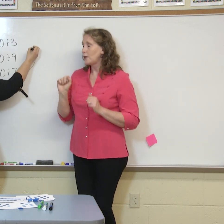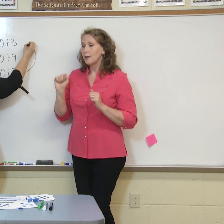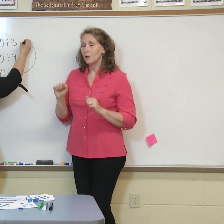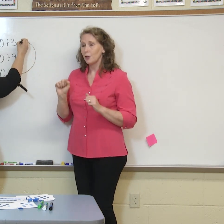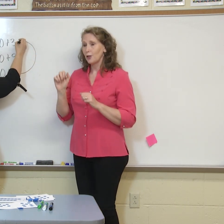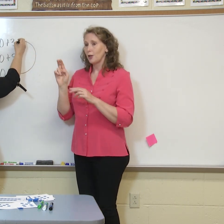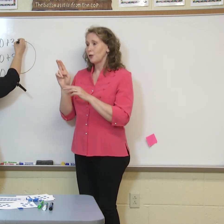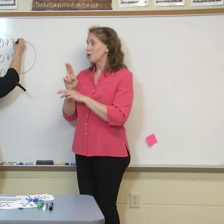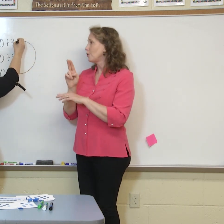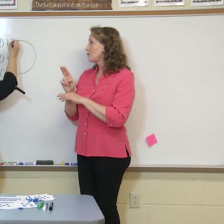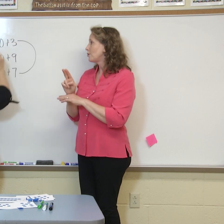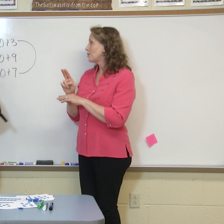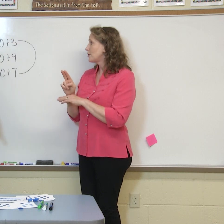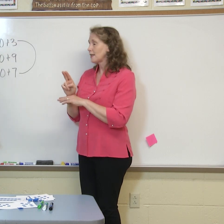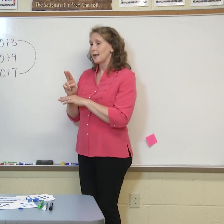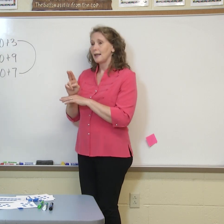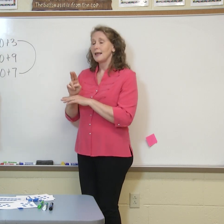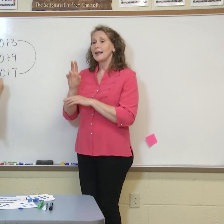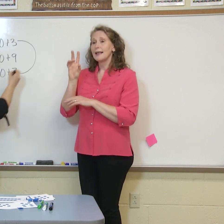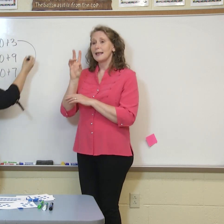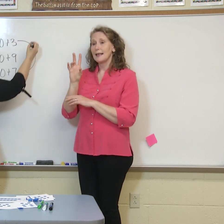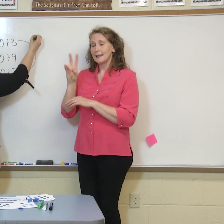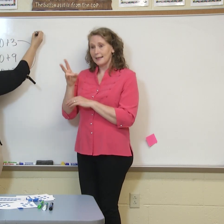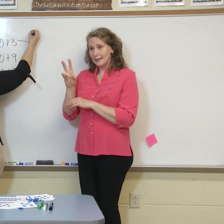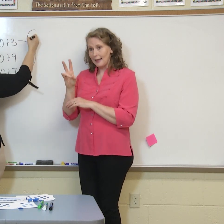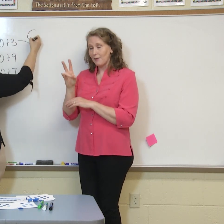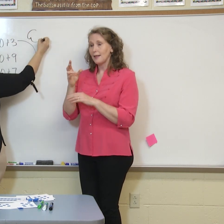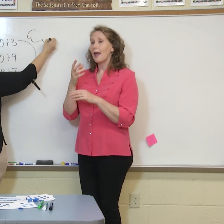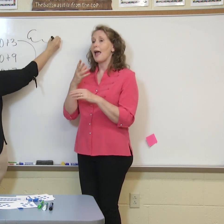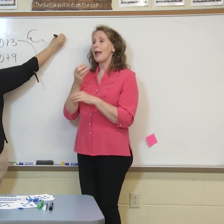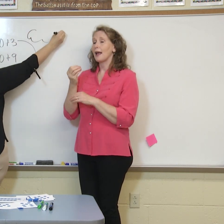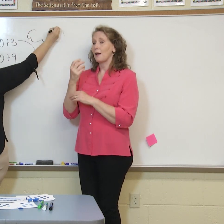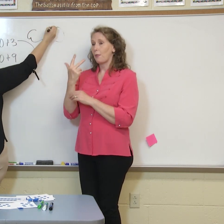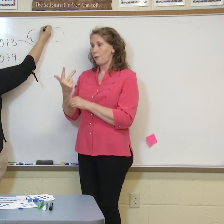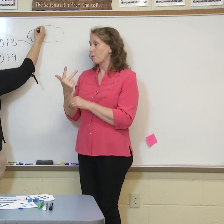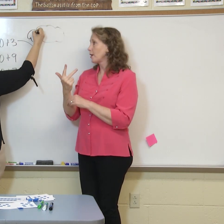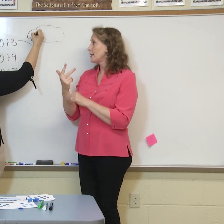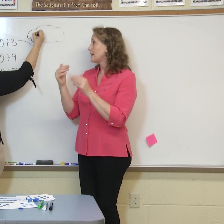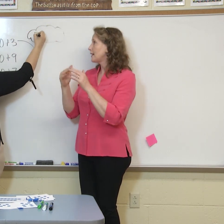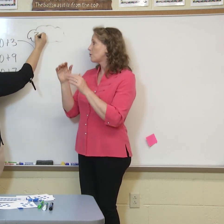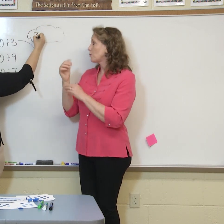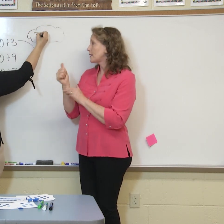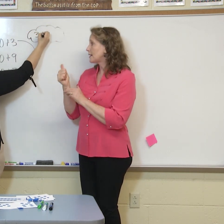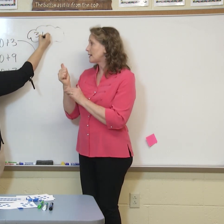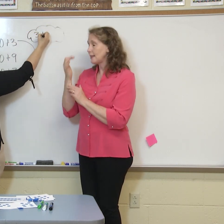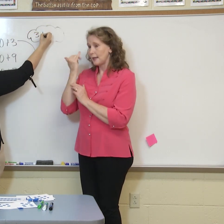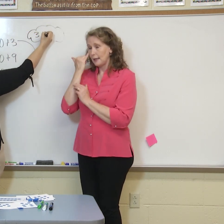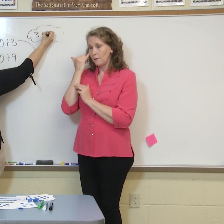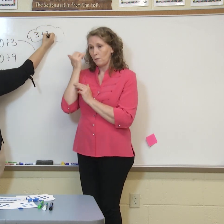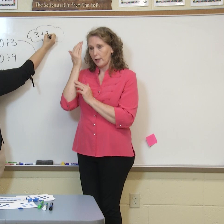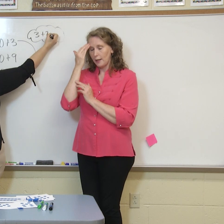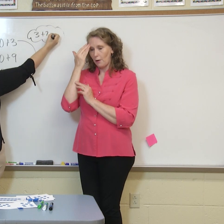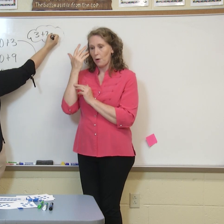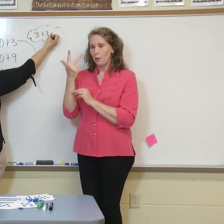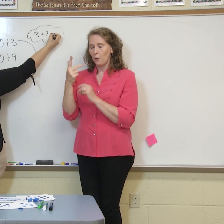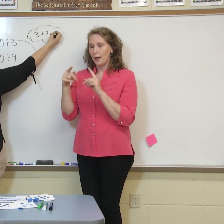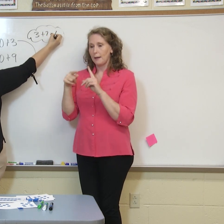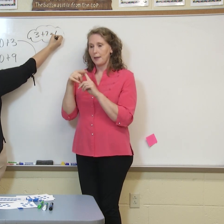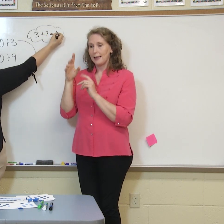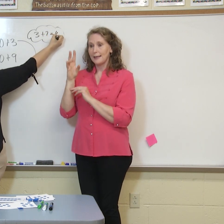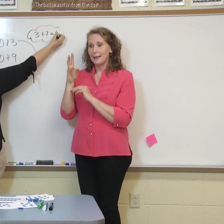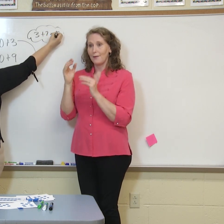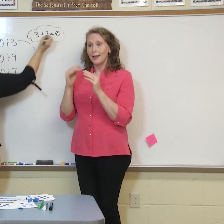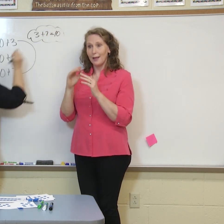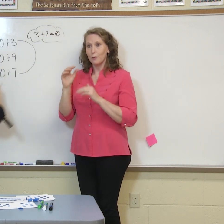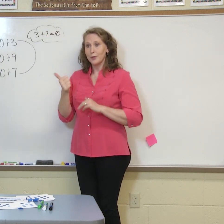we could use 7 and 3 to make a 10 if we know that 3 and